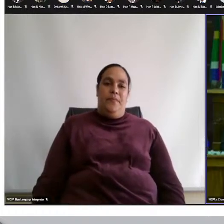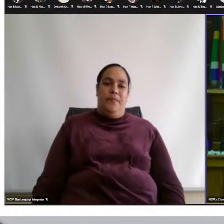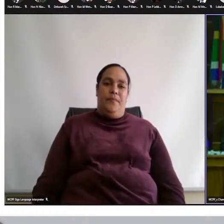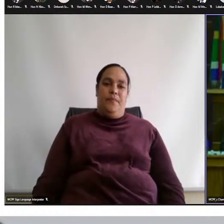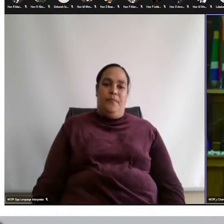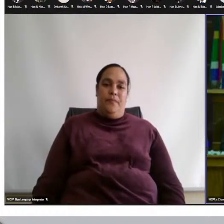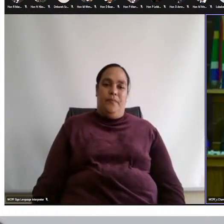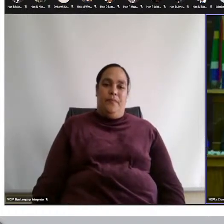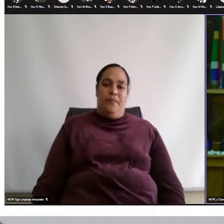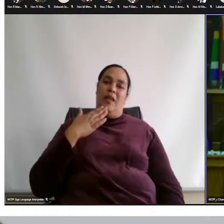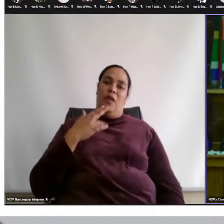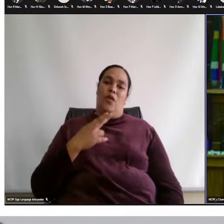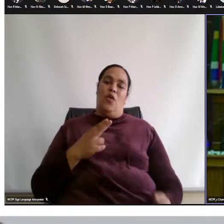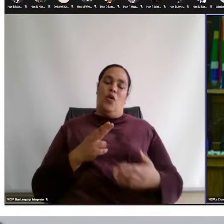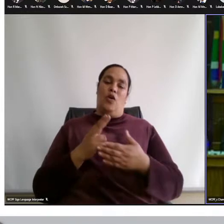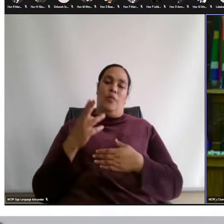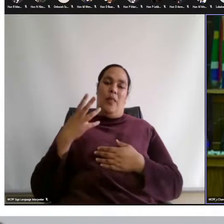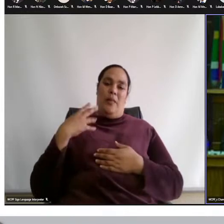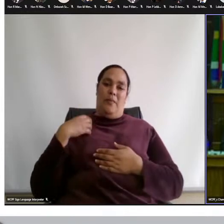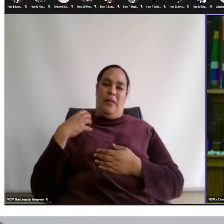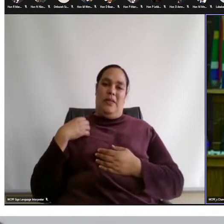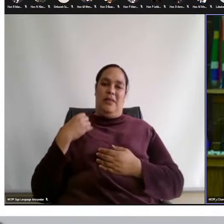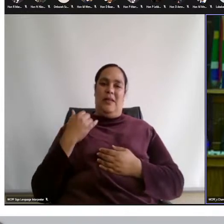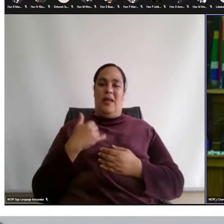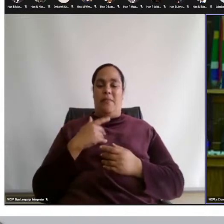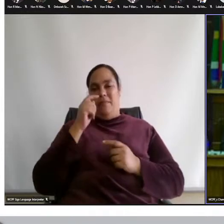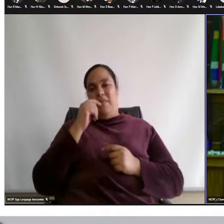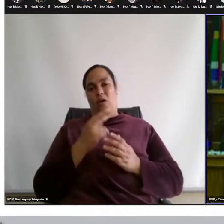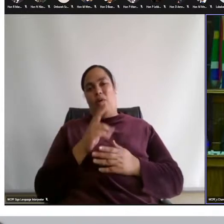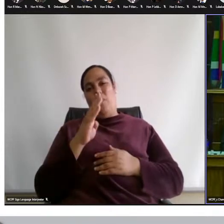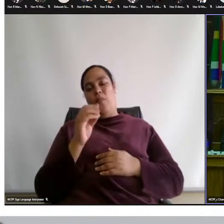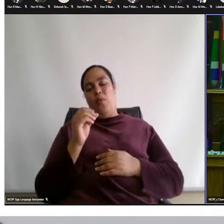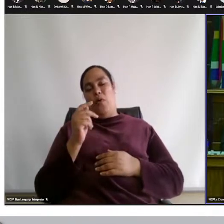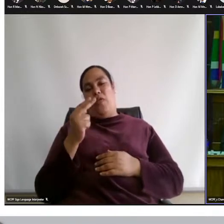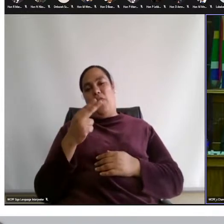Thank you, Honourable Minister. I recognize Honourable Botha.